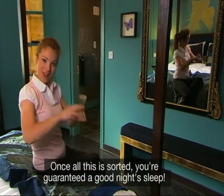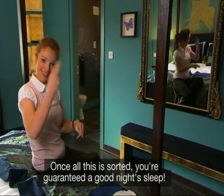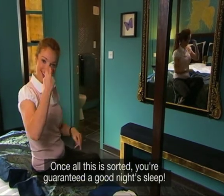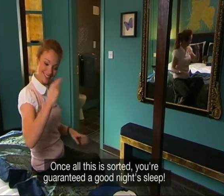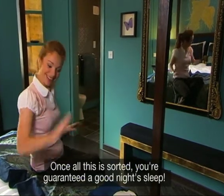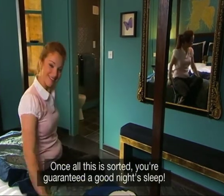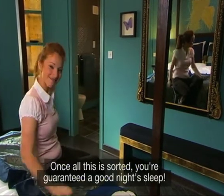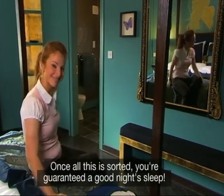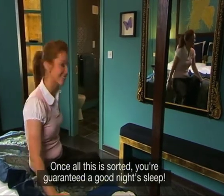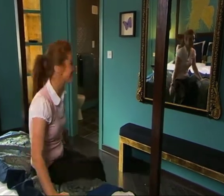good night's sleep.